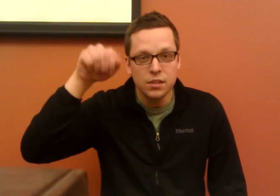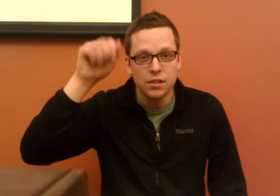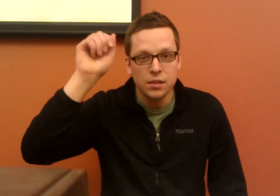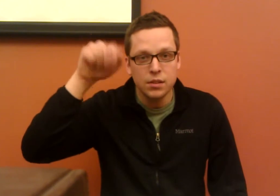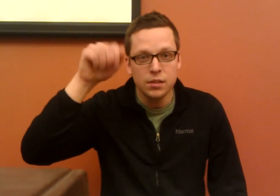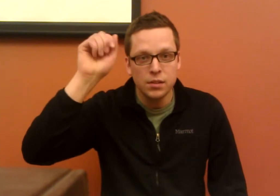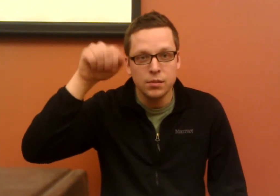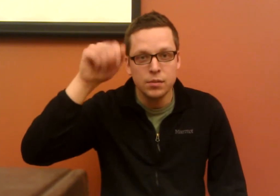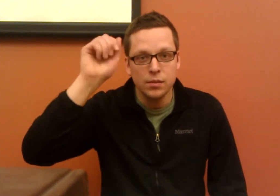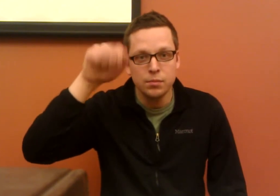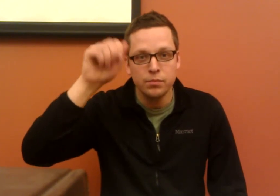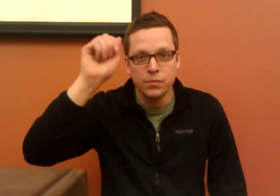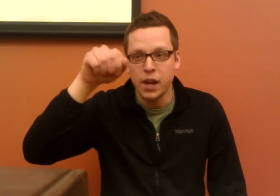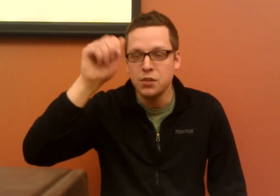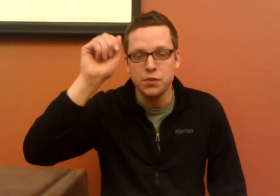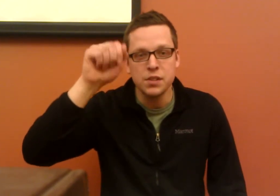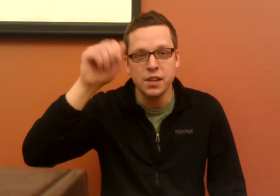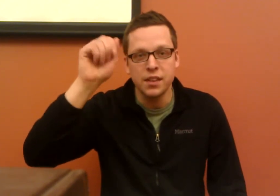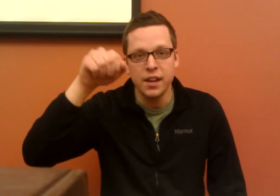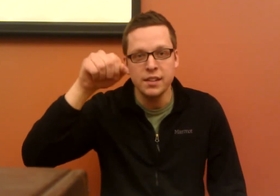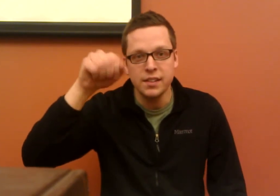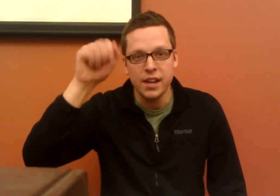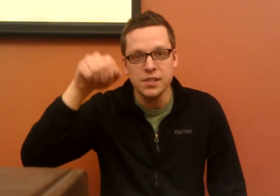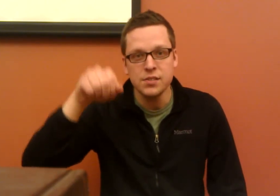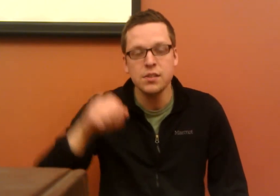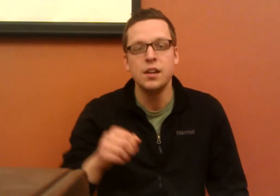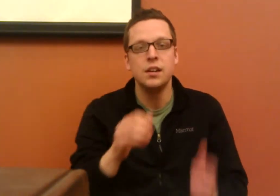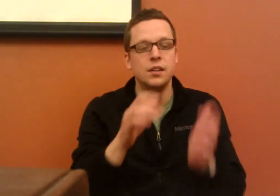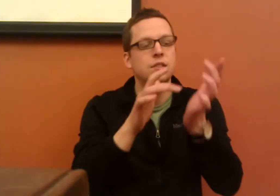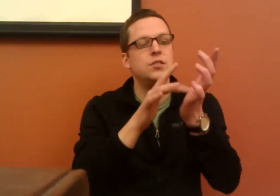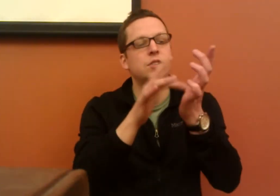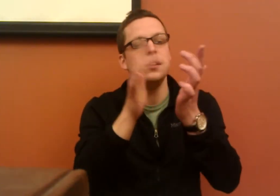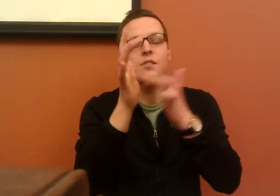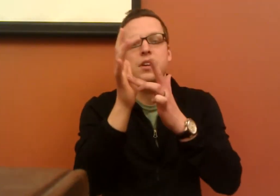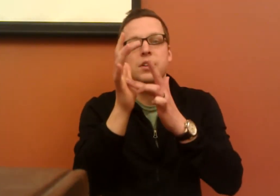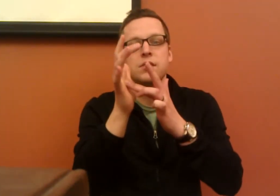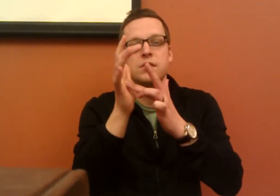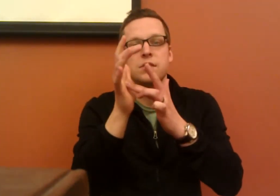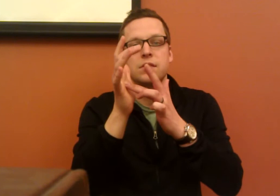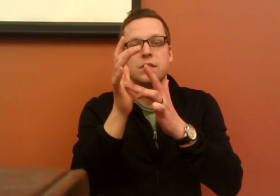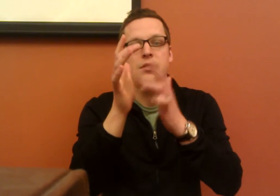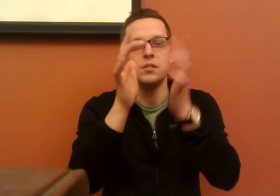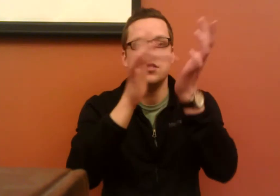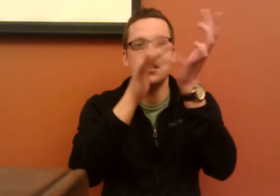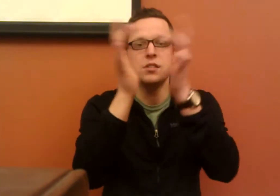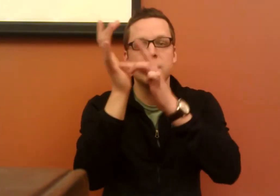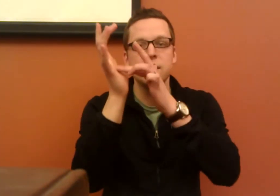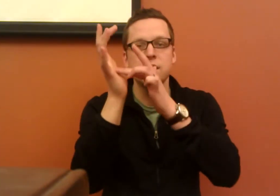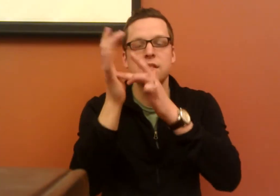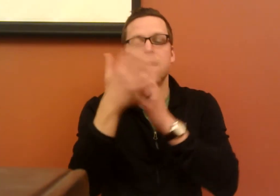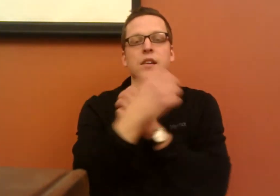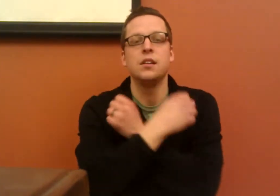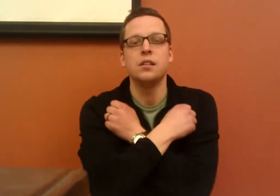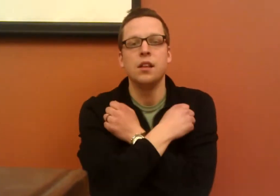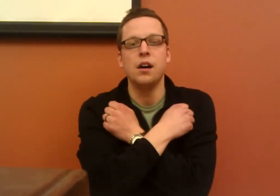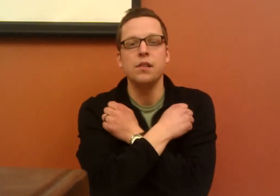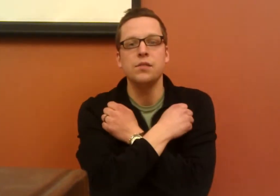nod your fist like that, yes, Jesus, Jesus loves